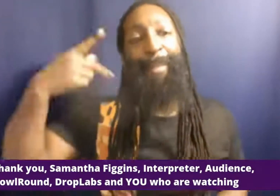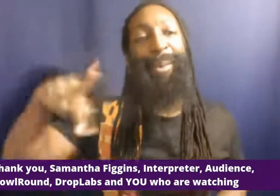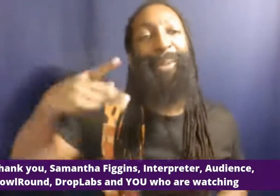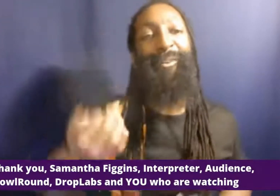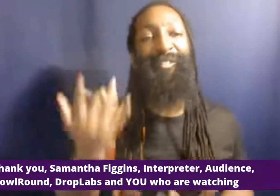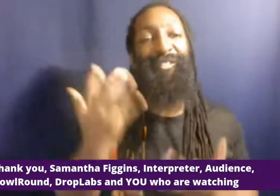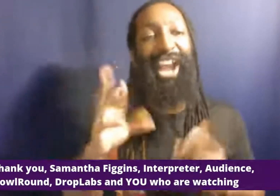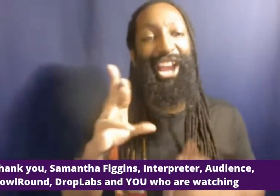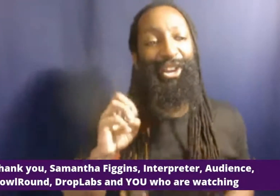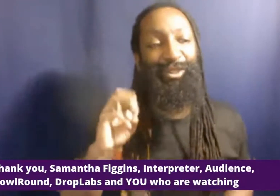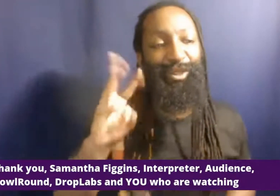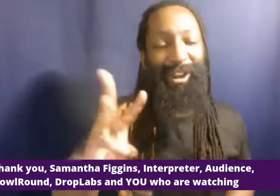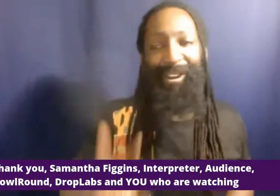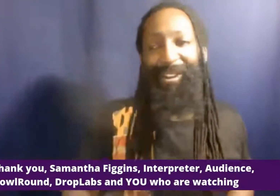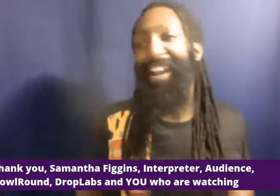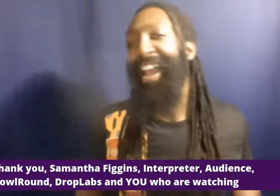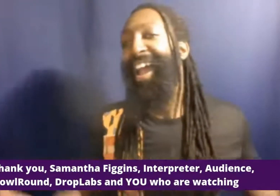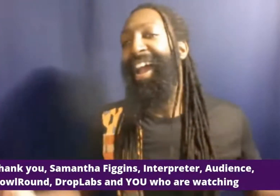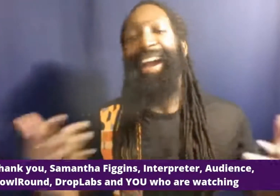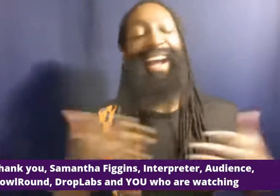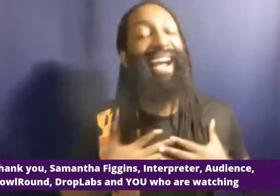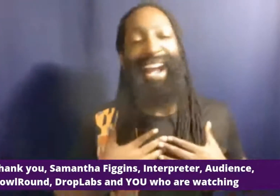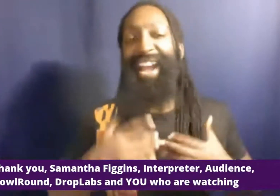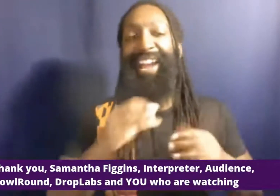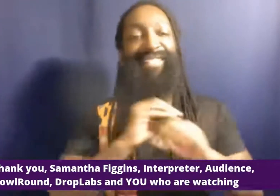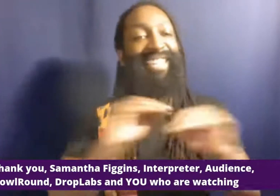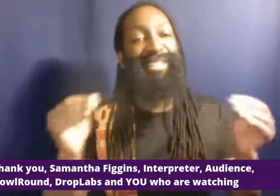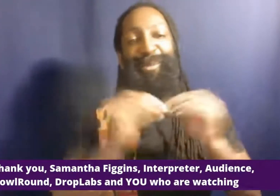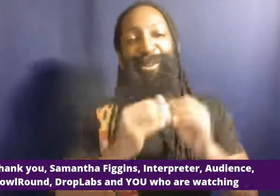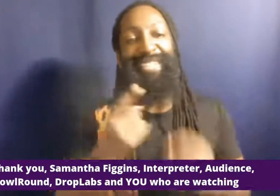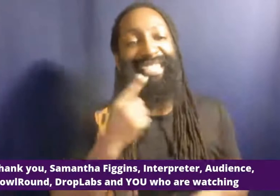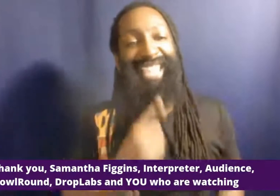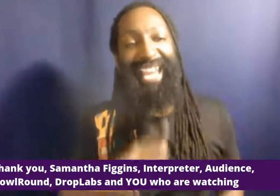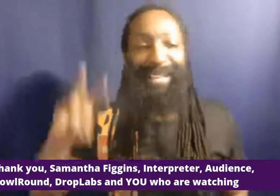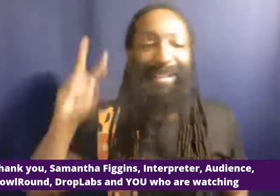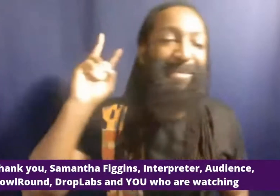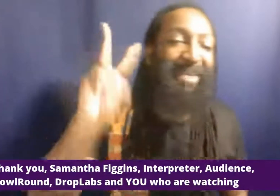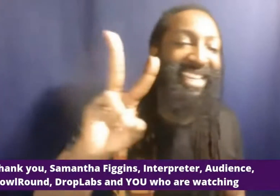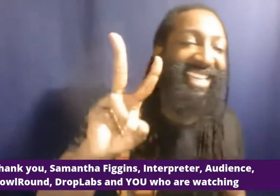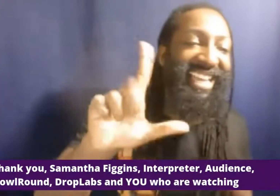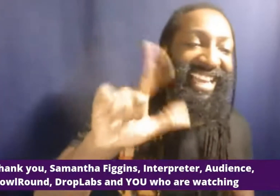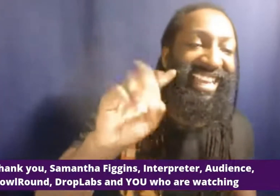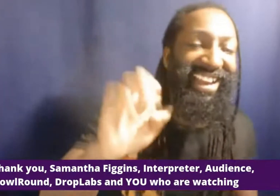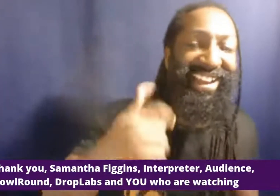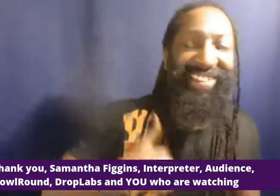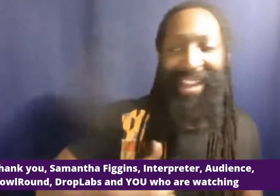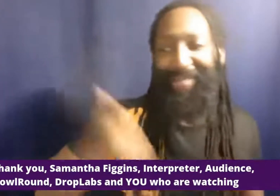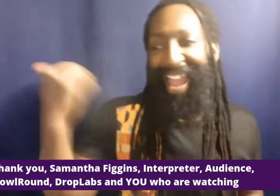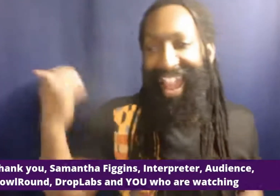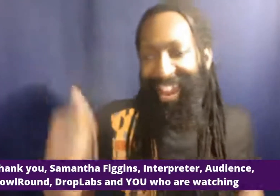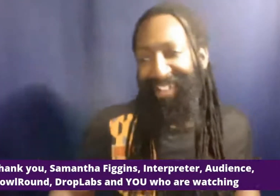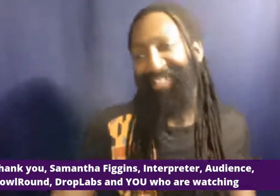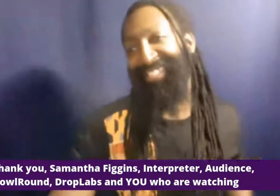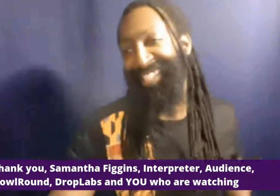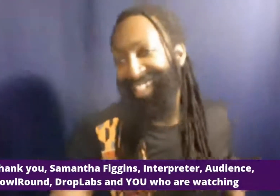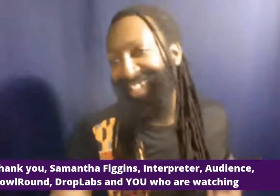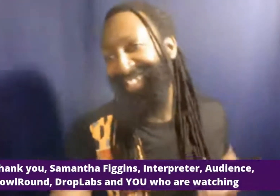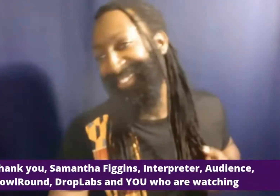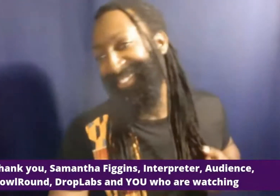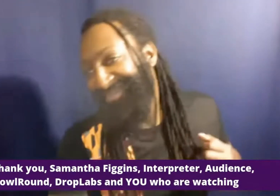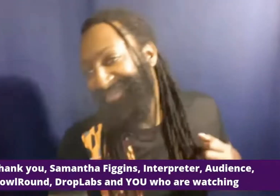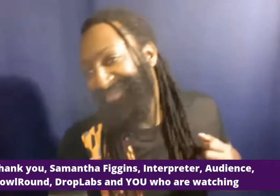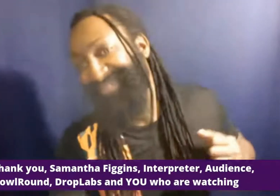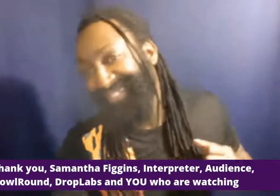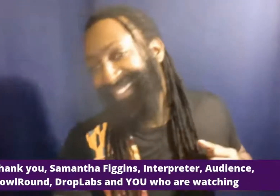Hunter, Purple Firefall. I have nothing more to say. Peace, love, I'm out.